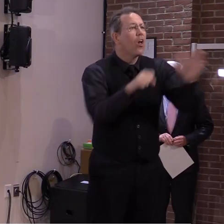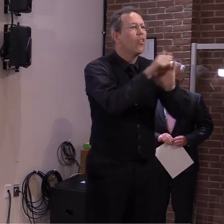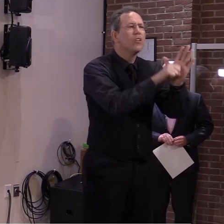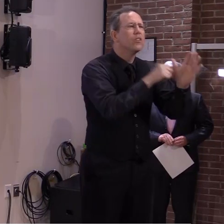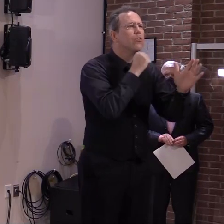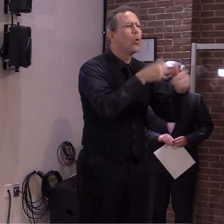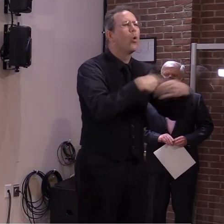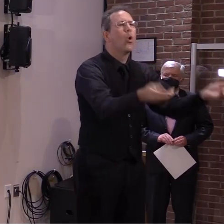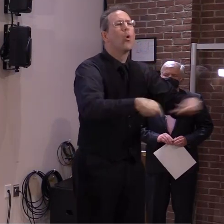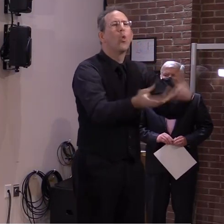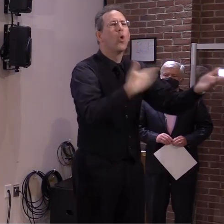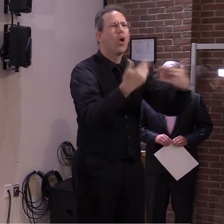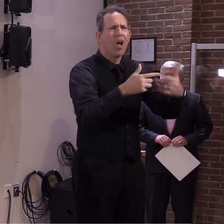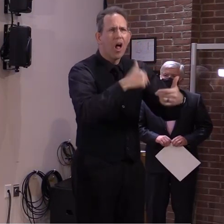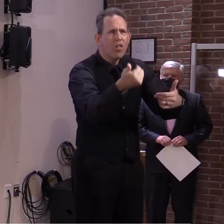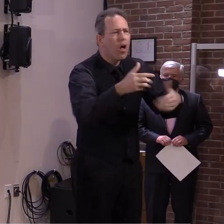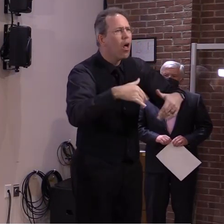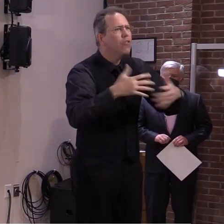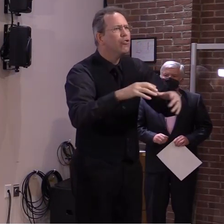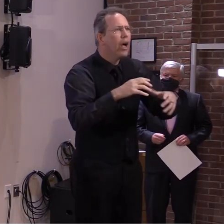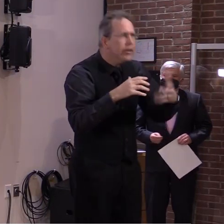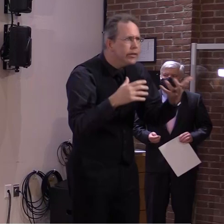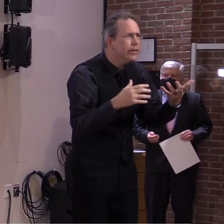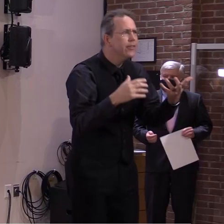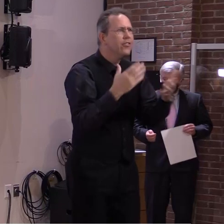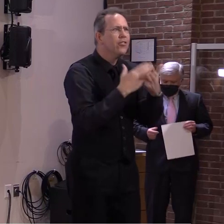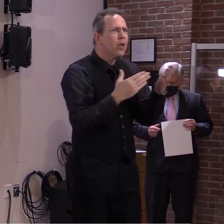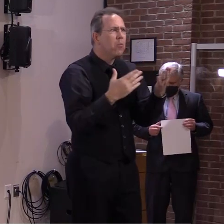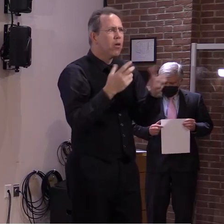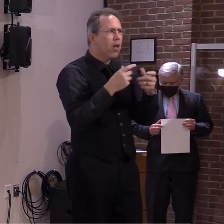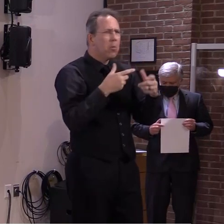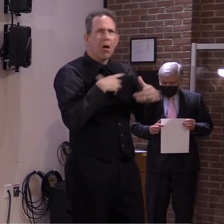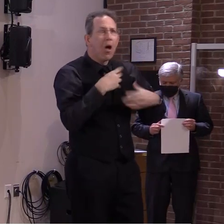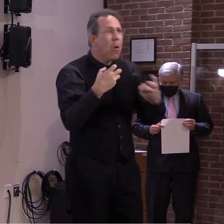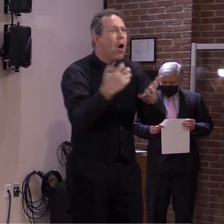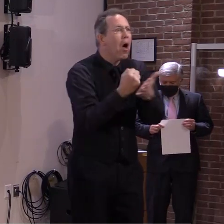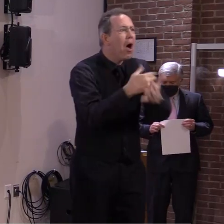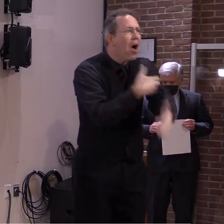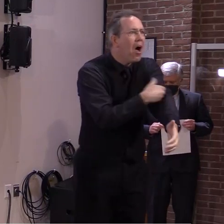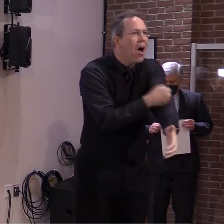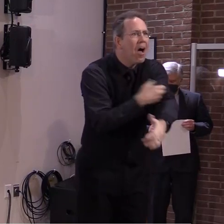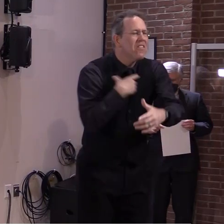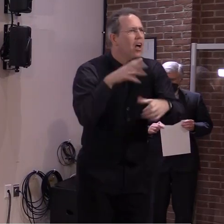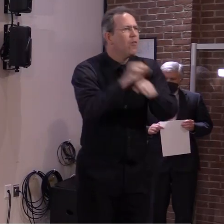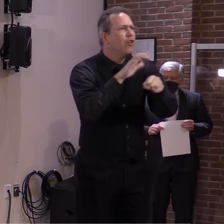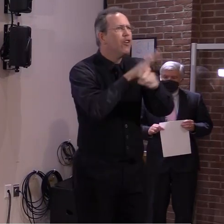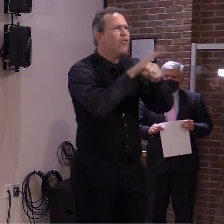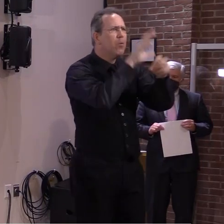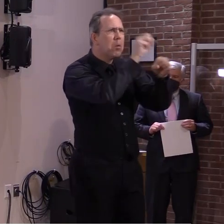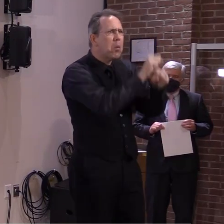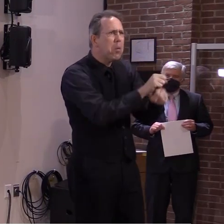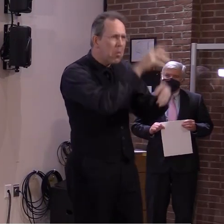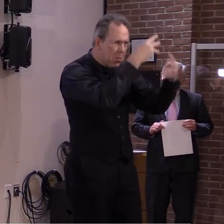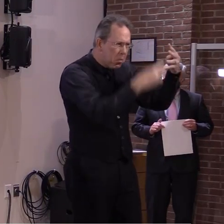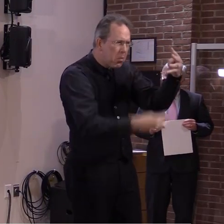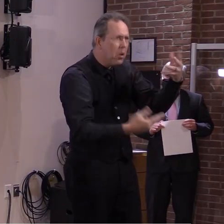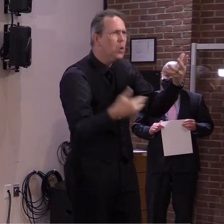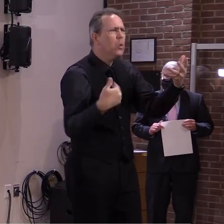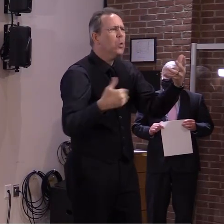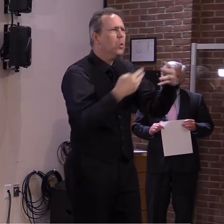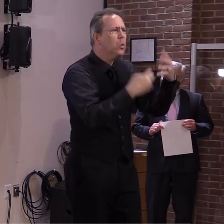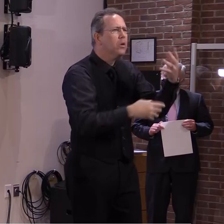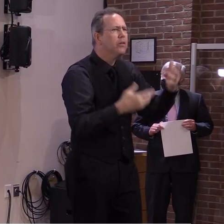and very high interest. With our approach, we can be nimble and adjust the number of appointments based on